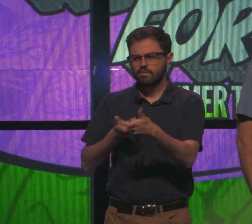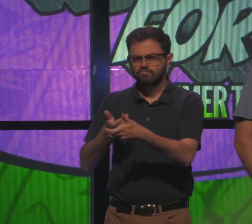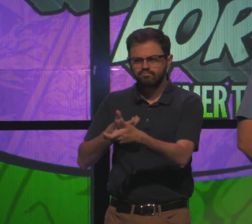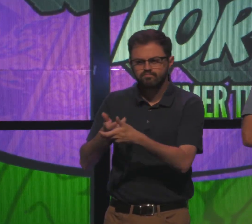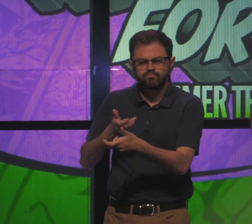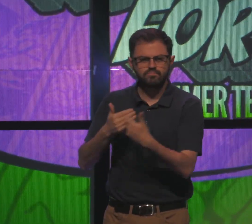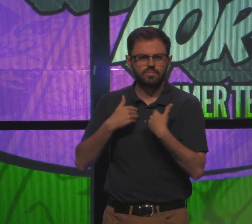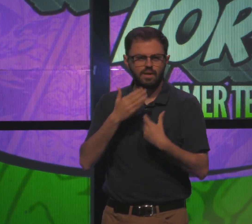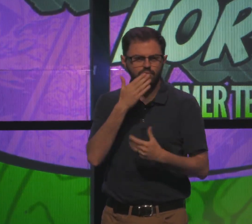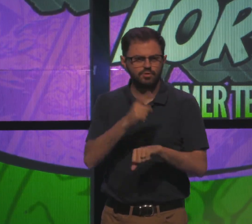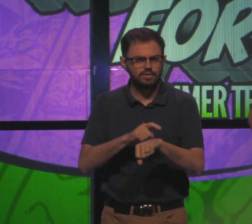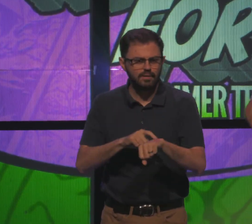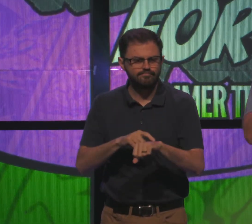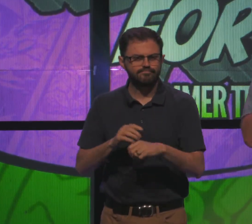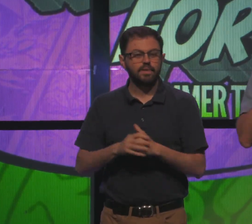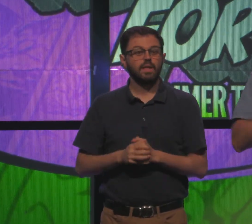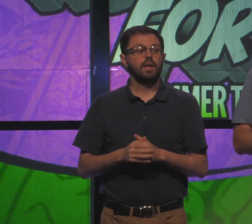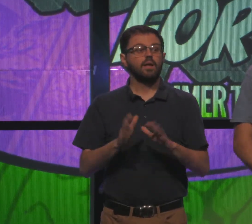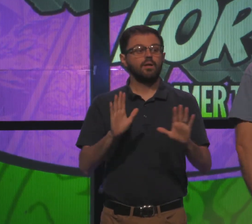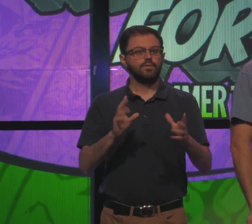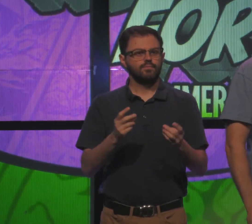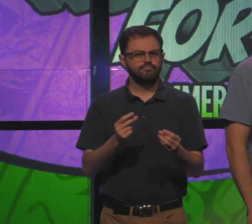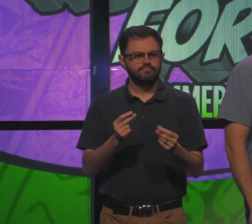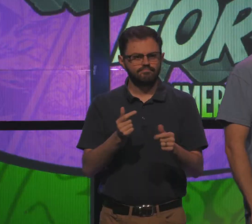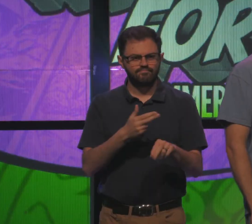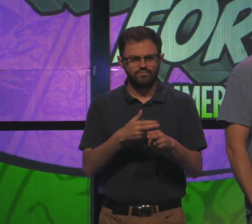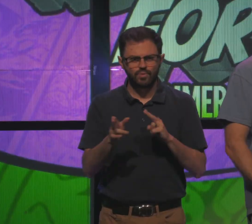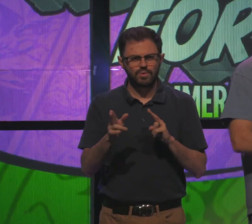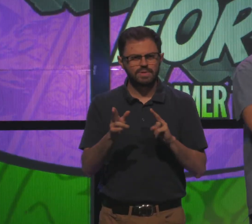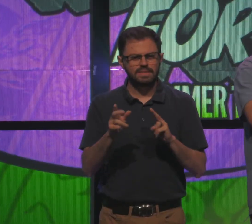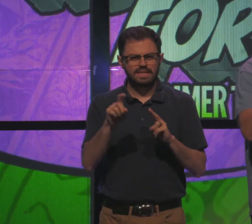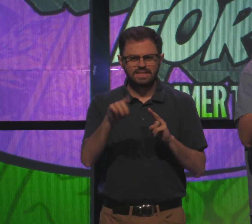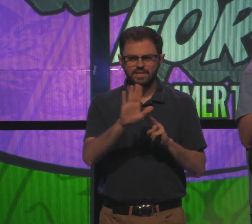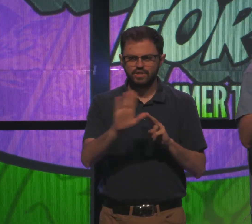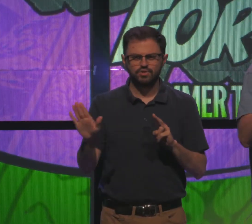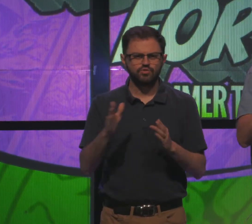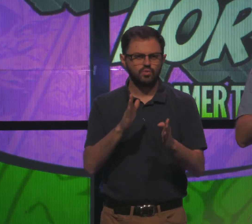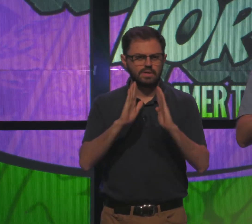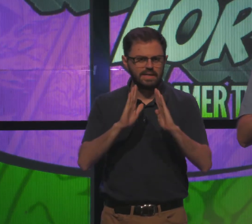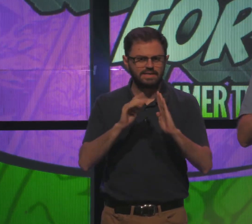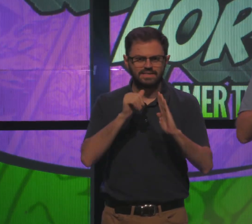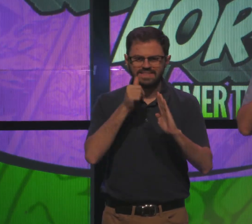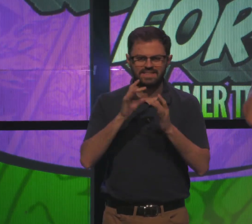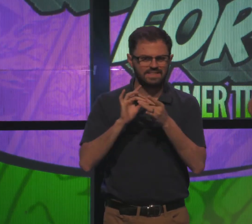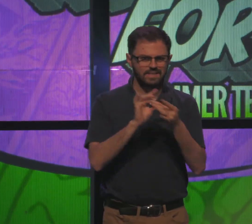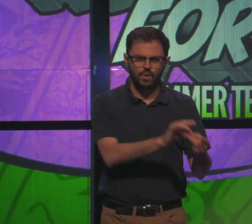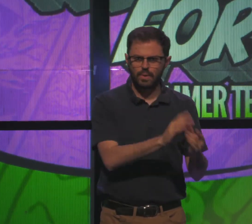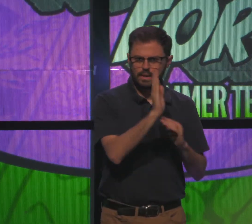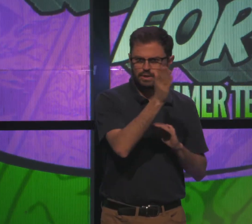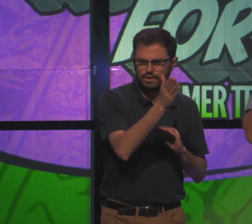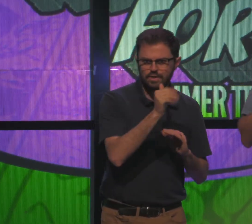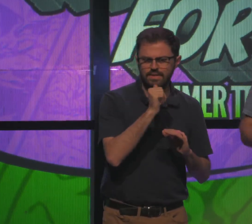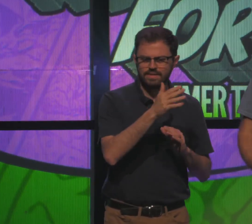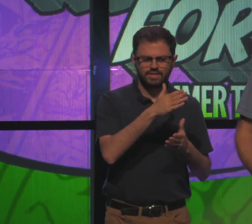Now, real quick, can I have your attention, please? Okay, no talk, no fill in right now. Just eyeball to eyeball,